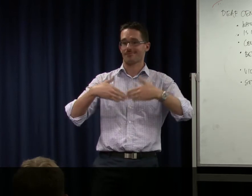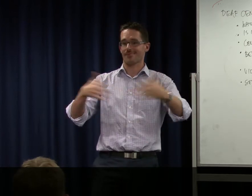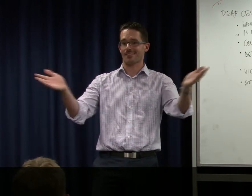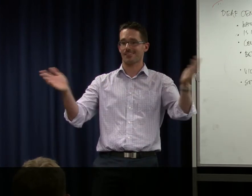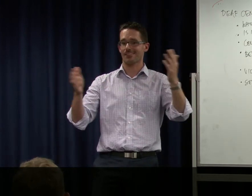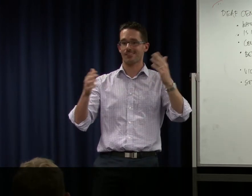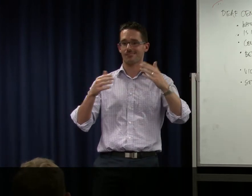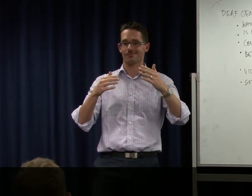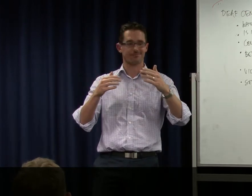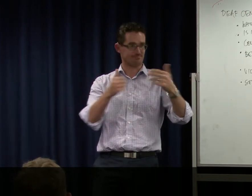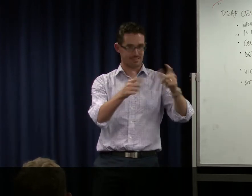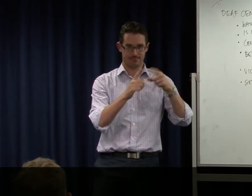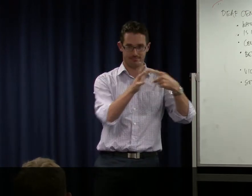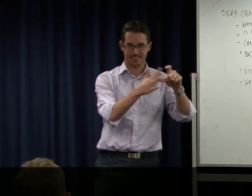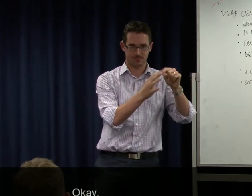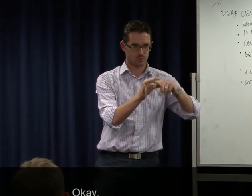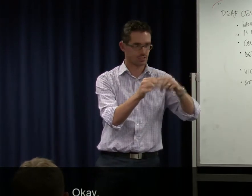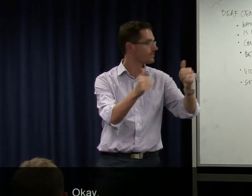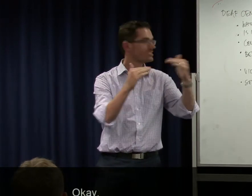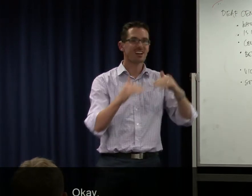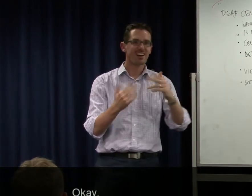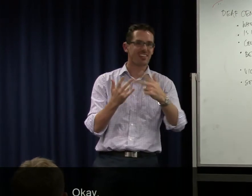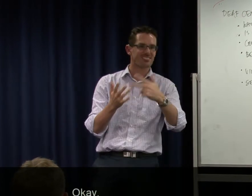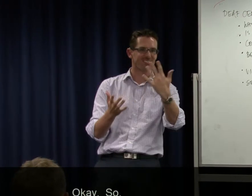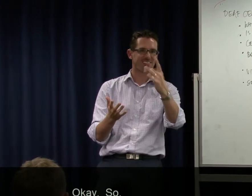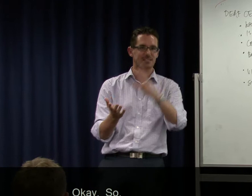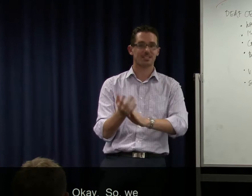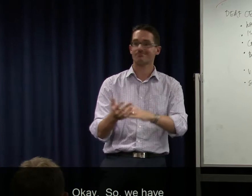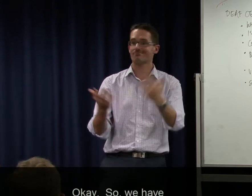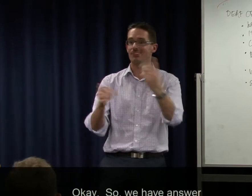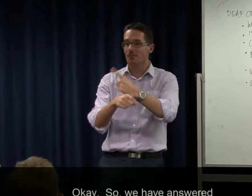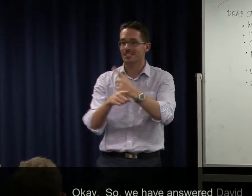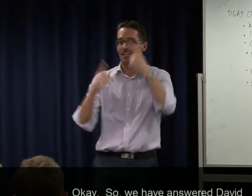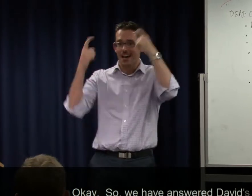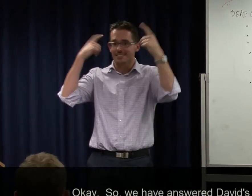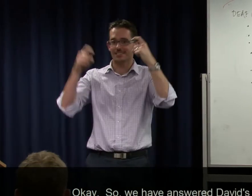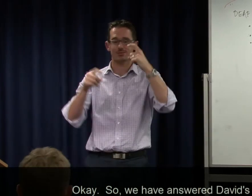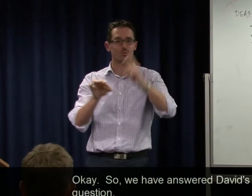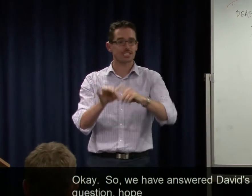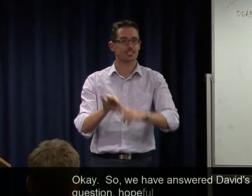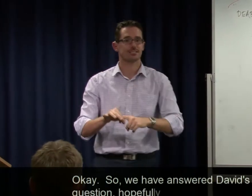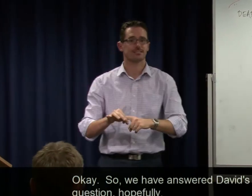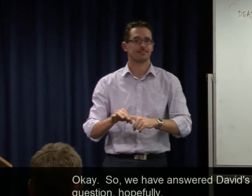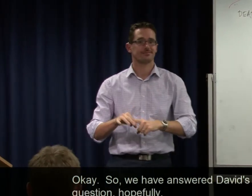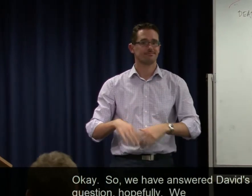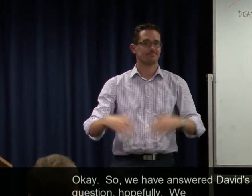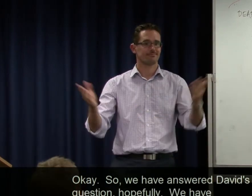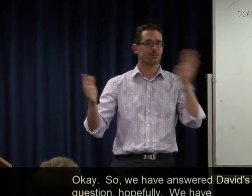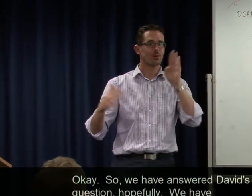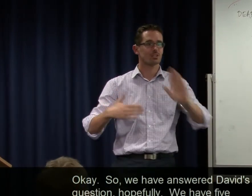Okay, so we've answered David's question, hopefully. We've got 5 or 10 minutes for any other ideas